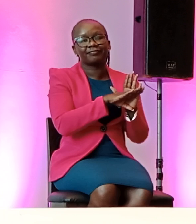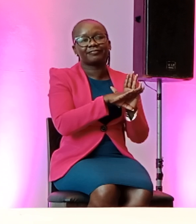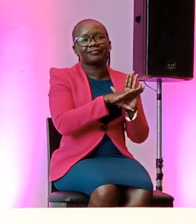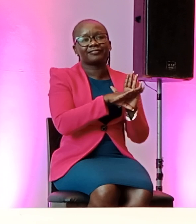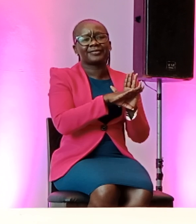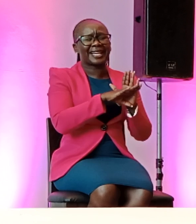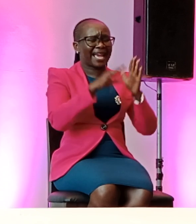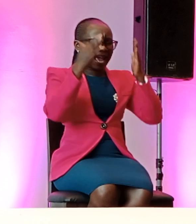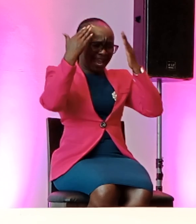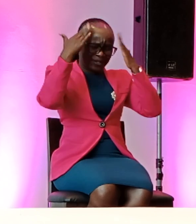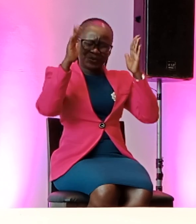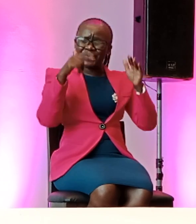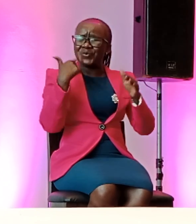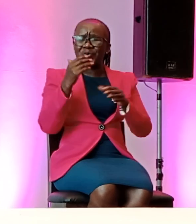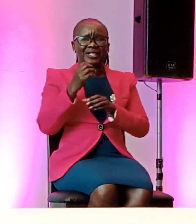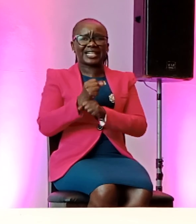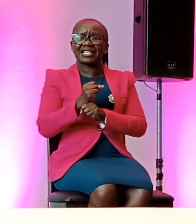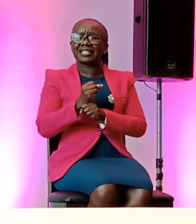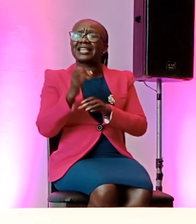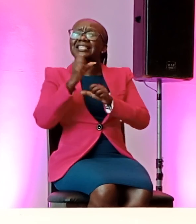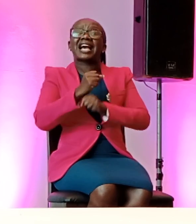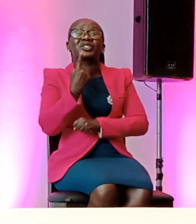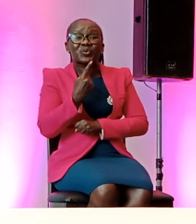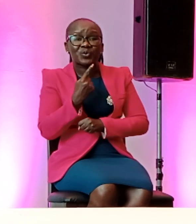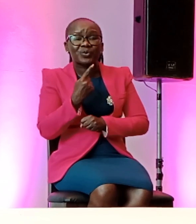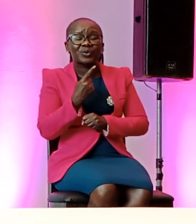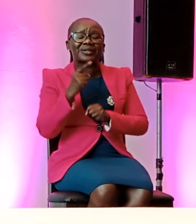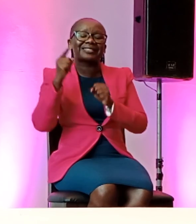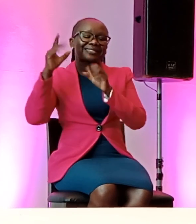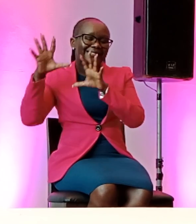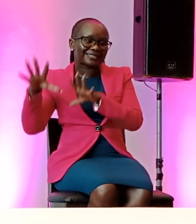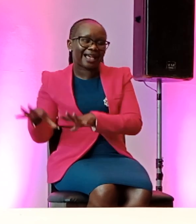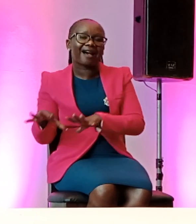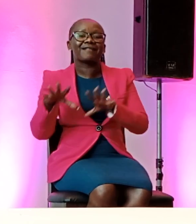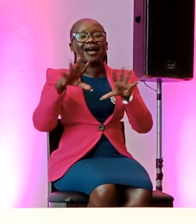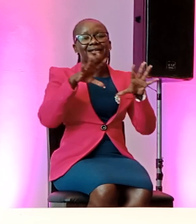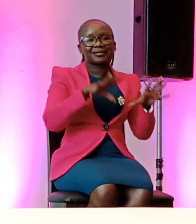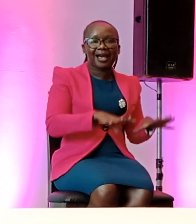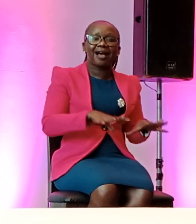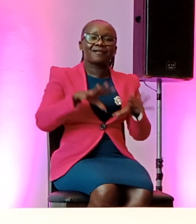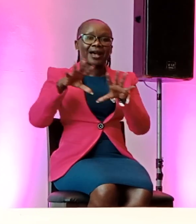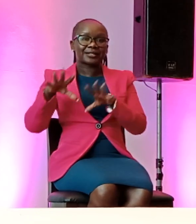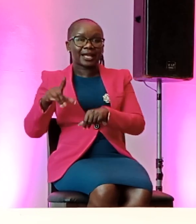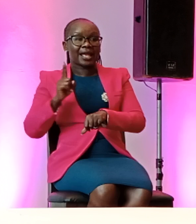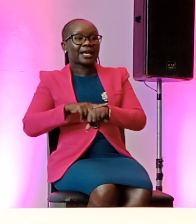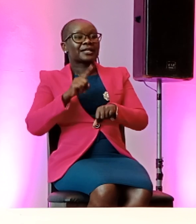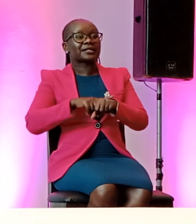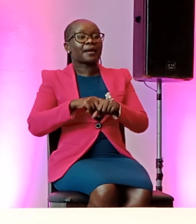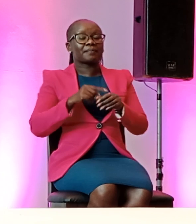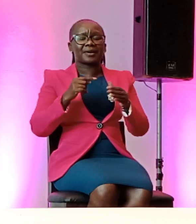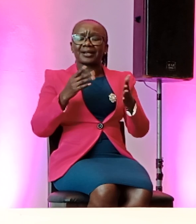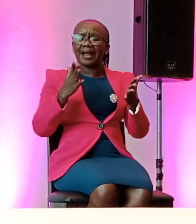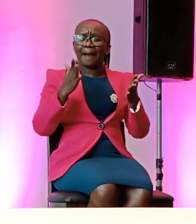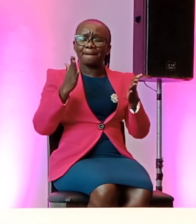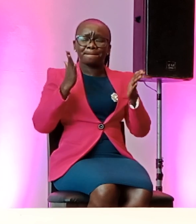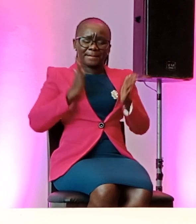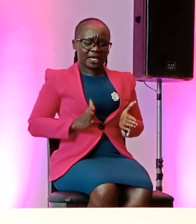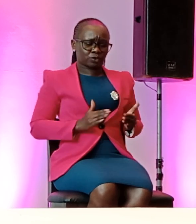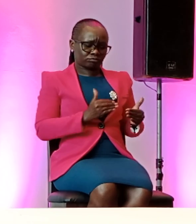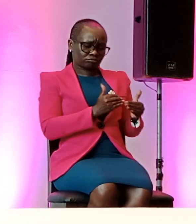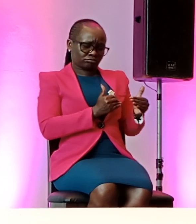I didn't know who to trust. I still suffer when somebody moves to me so